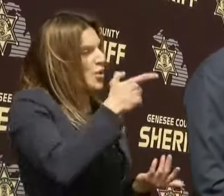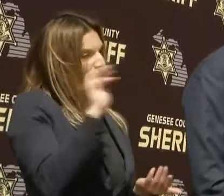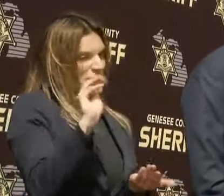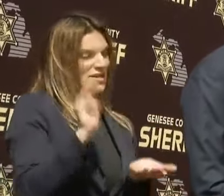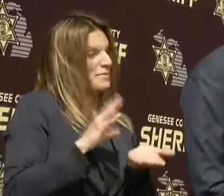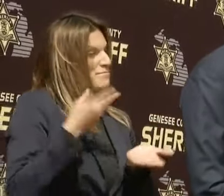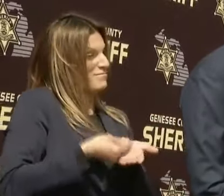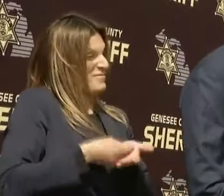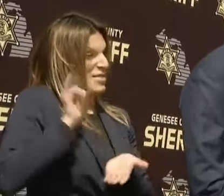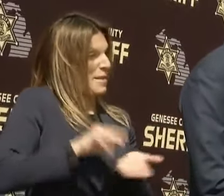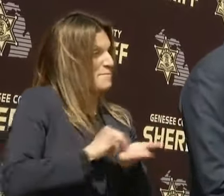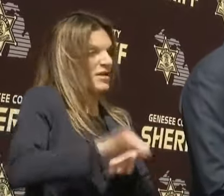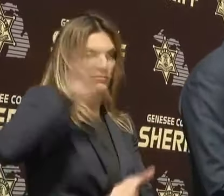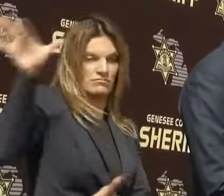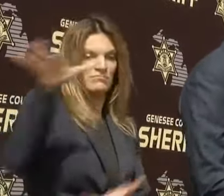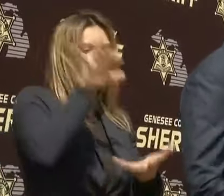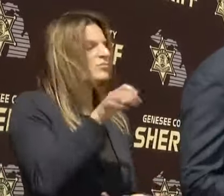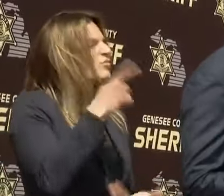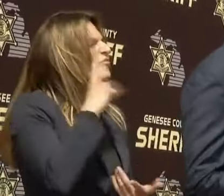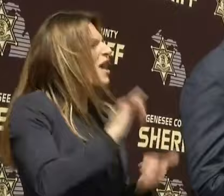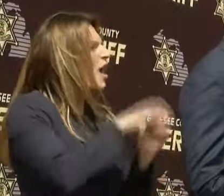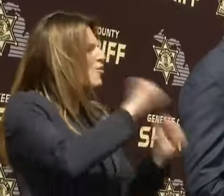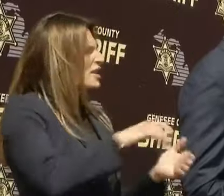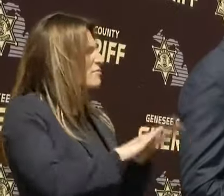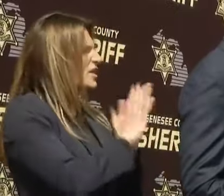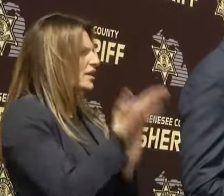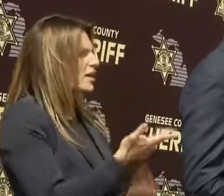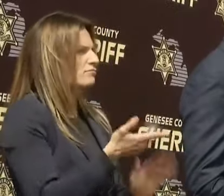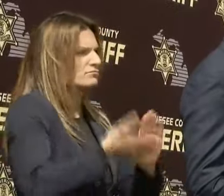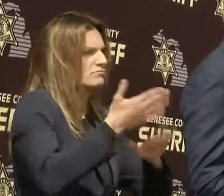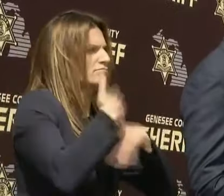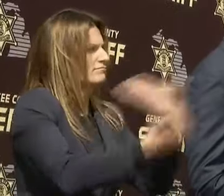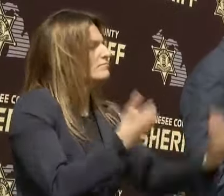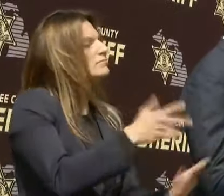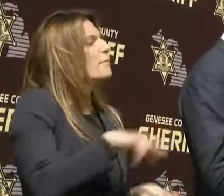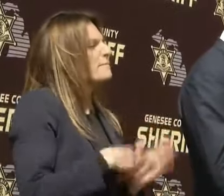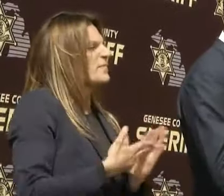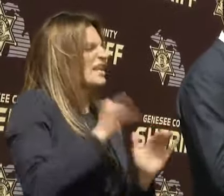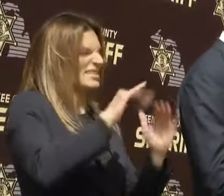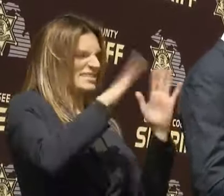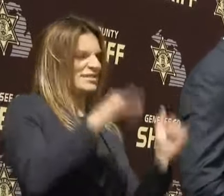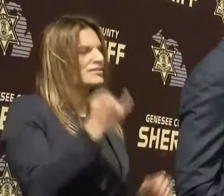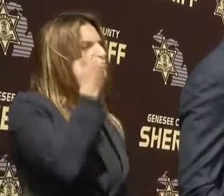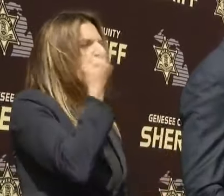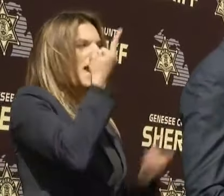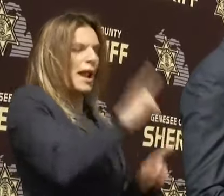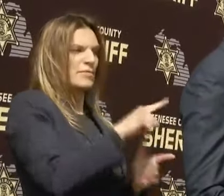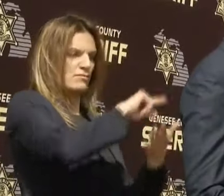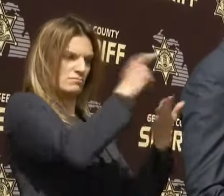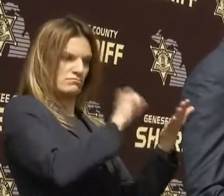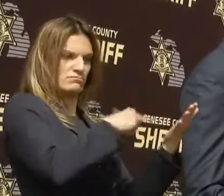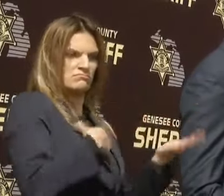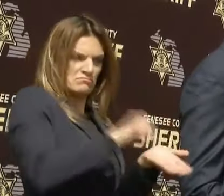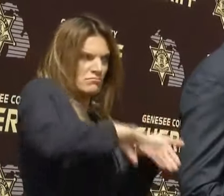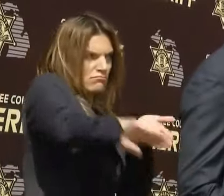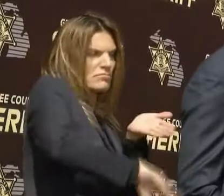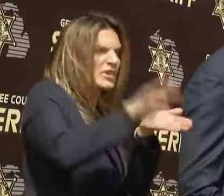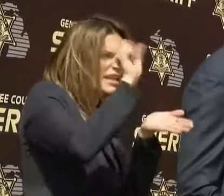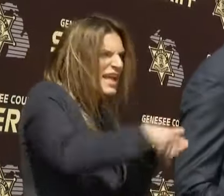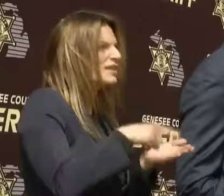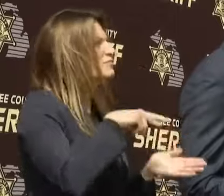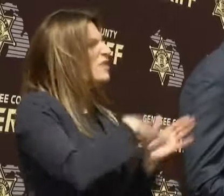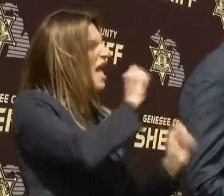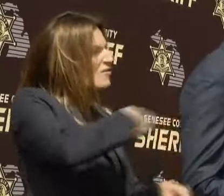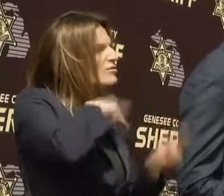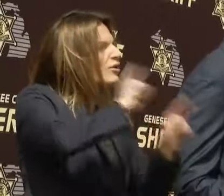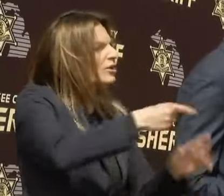million to make that automation real. So when you're eligible, the offenses just fall away. You don't need to come to something